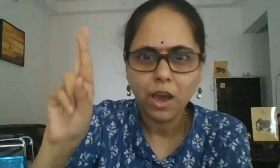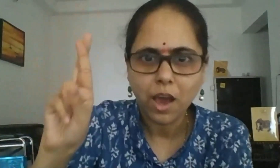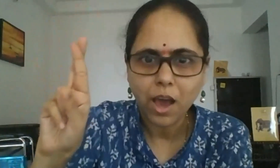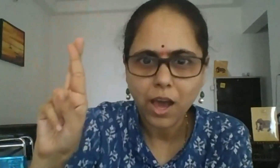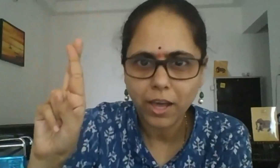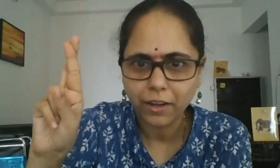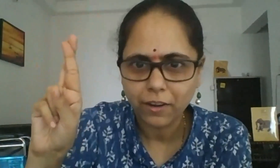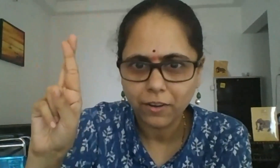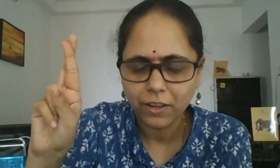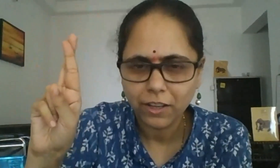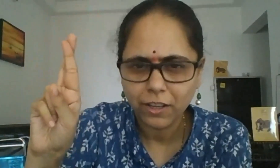R,